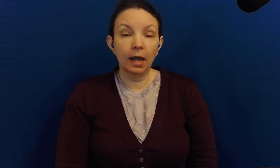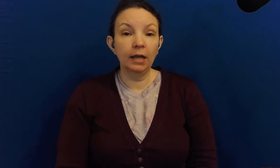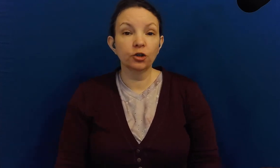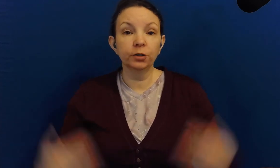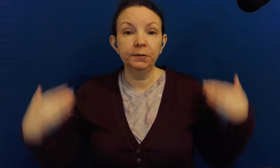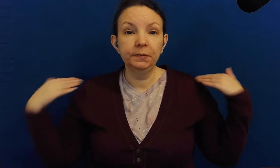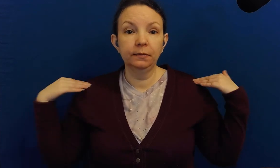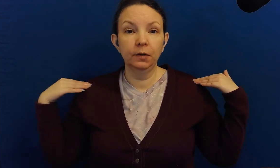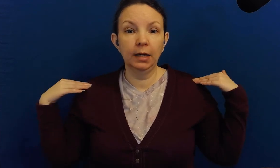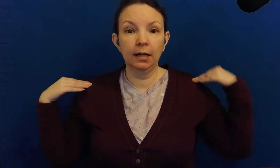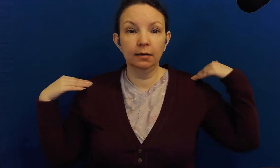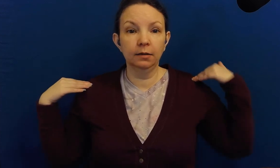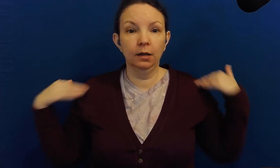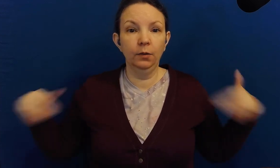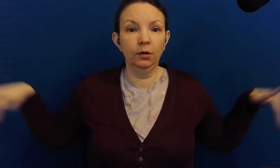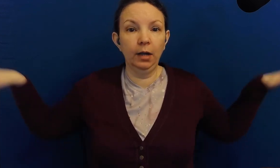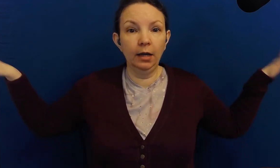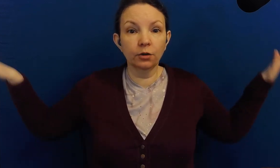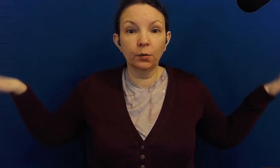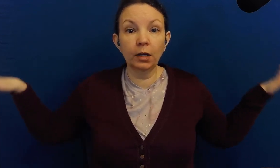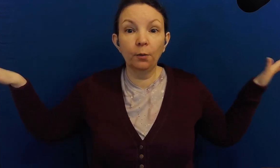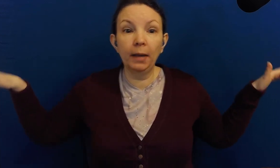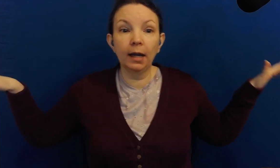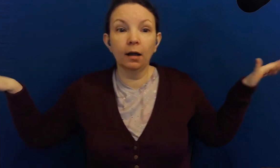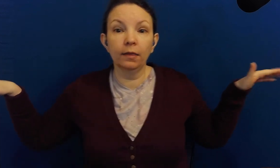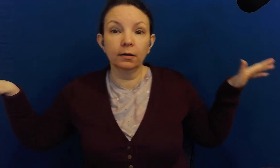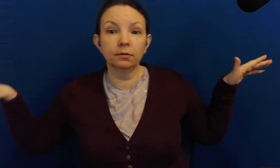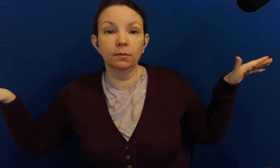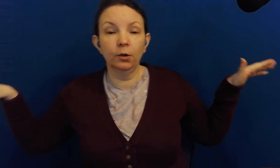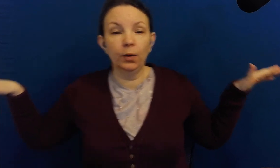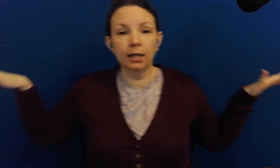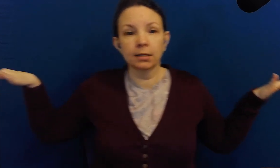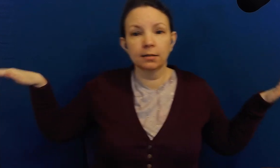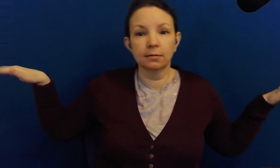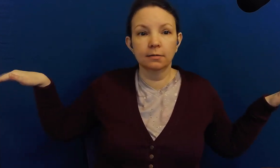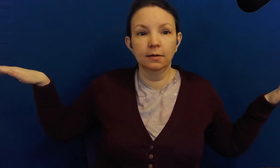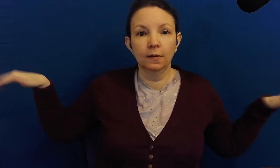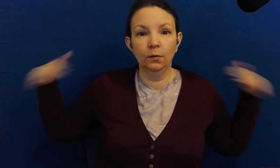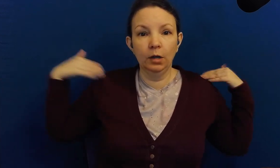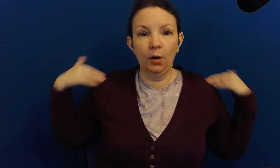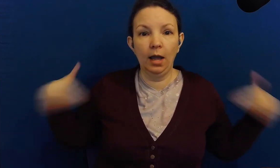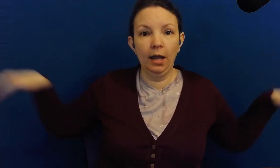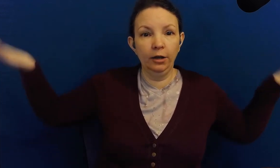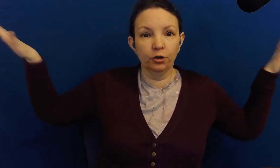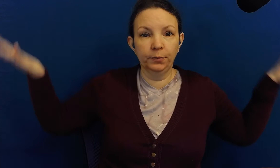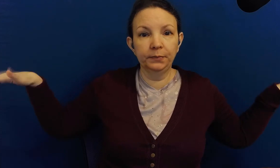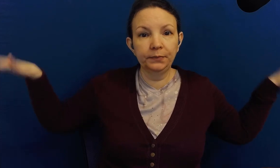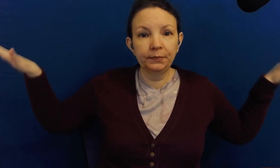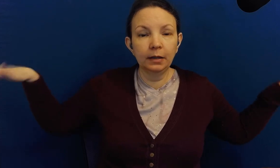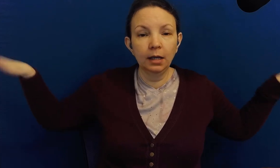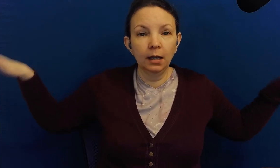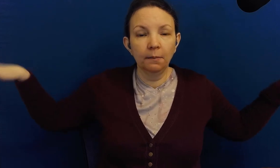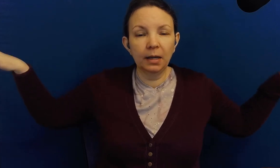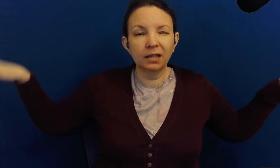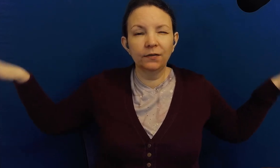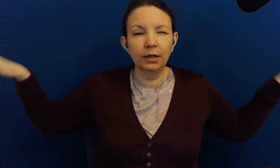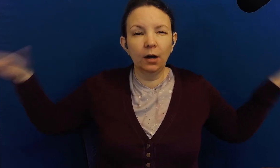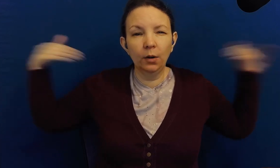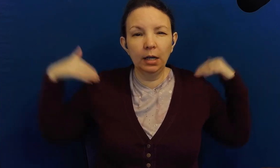Angel, we take out and we go angel. We go big on the wings. We go angel. Because if you don't, if you go